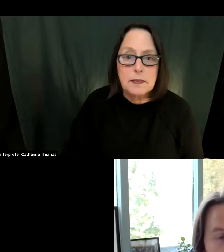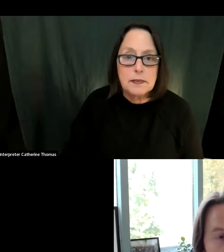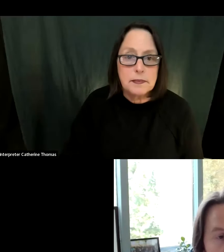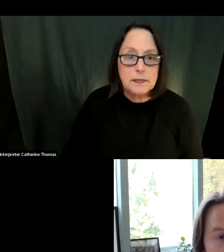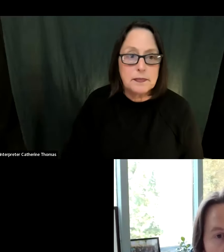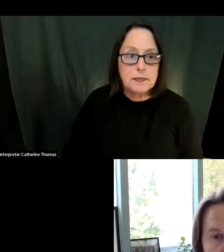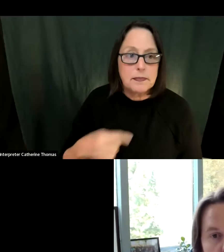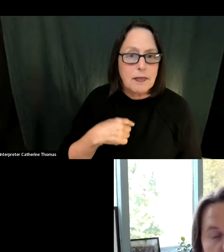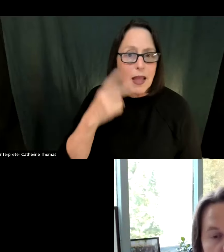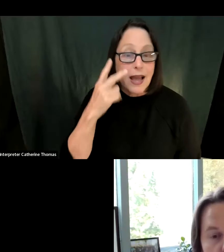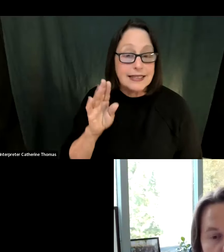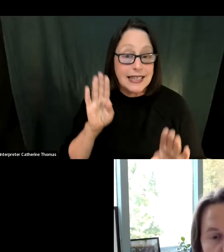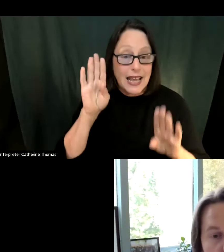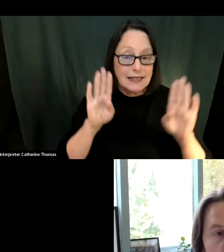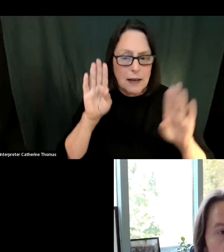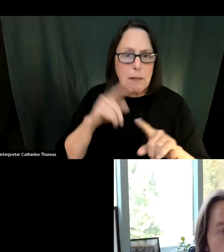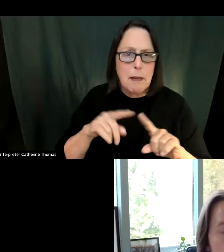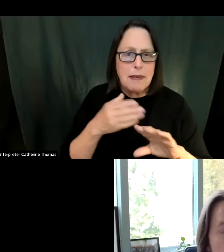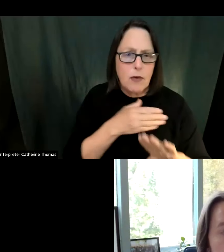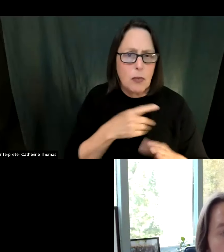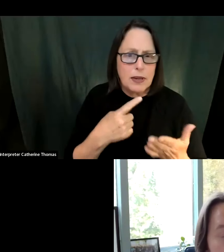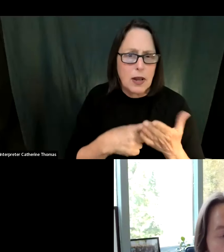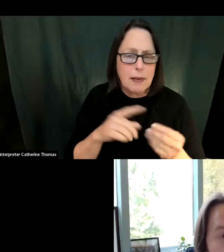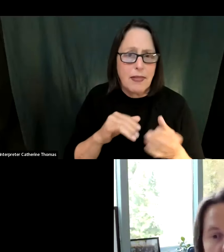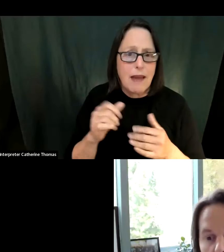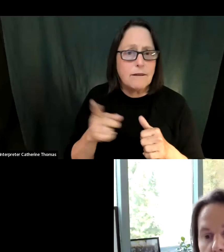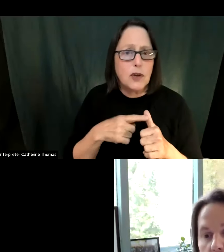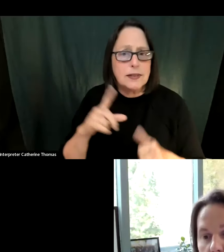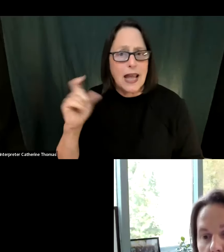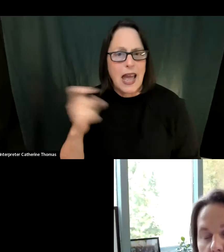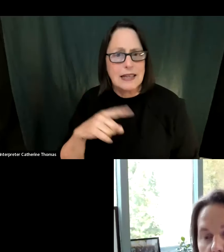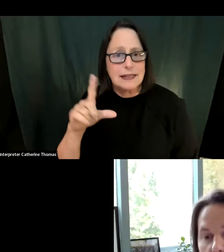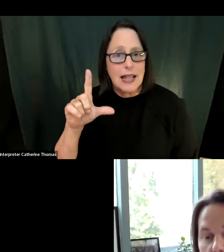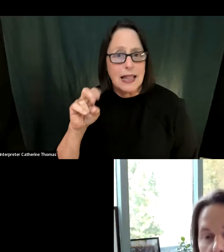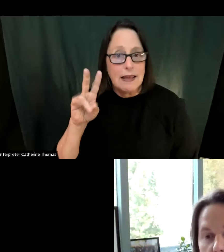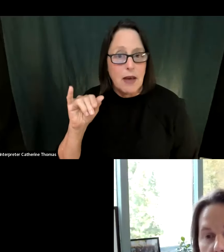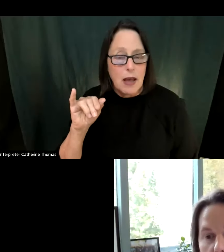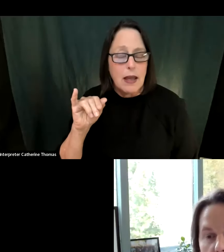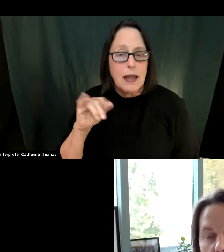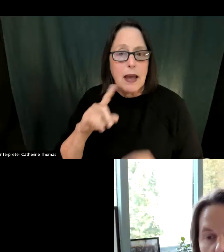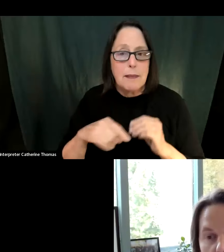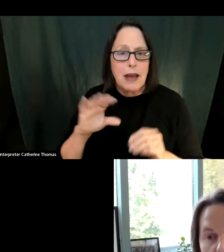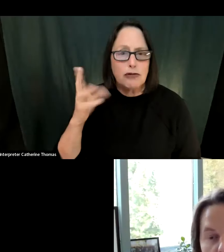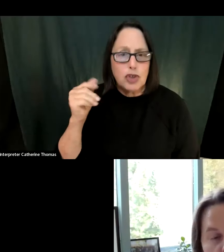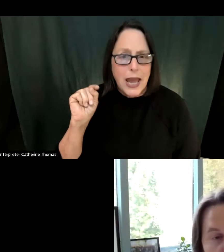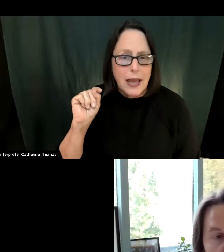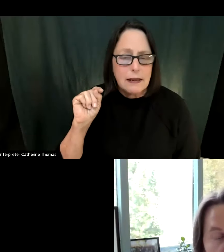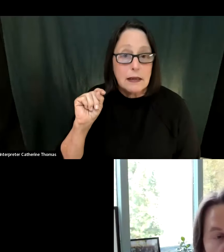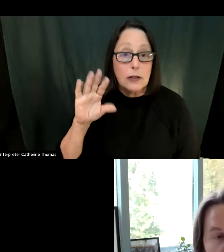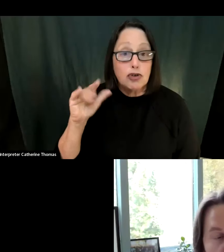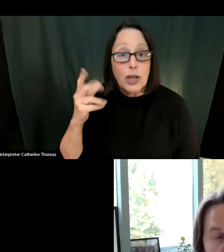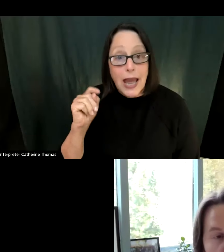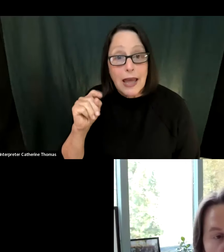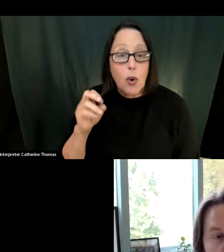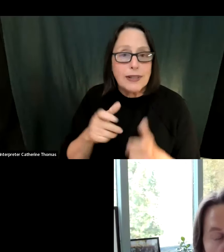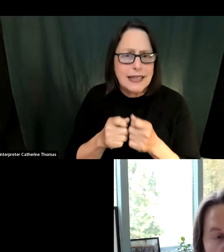I see a couple of hands up, but before I take those, Levi, a question for you through the chat. Can that chatter or texter get connected directly